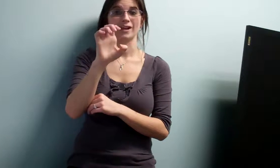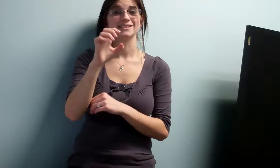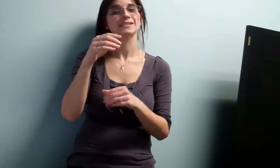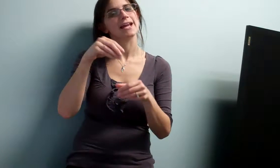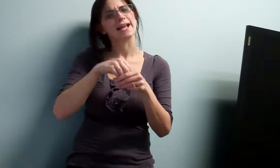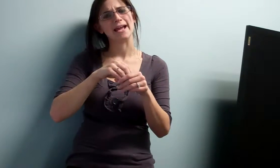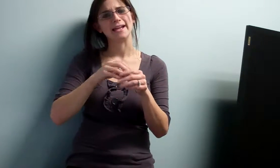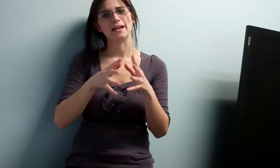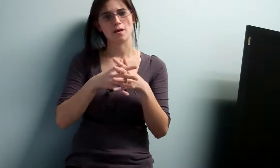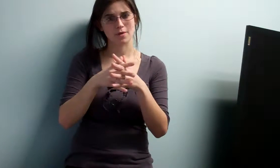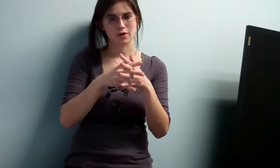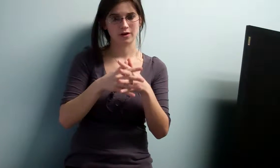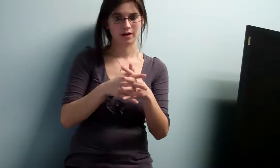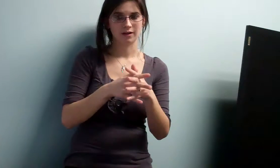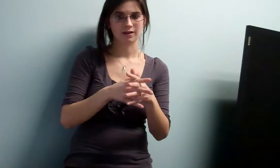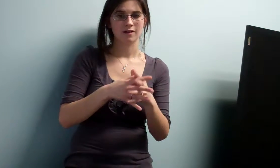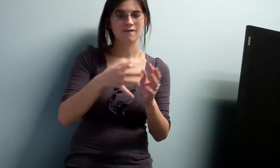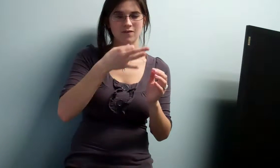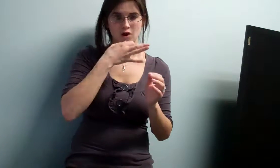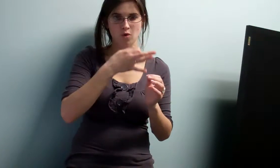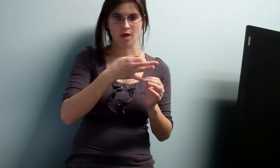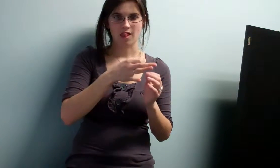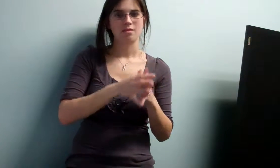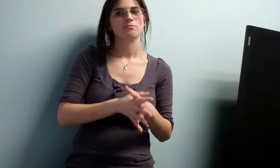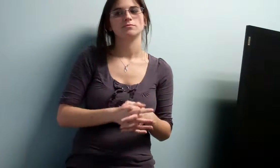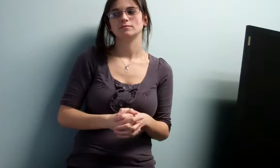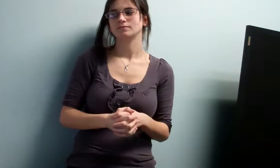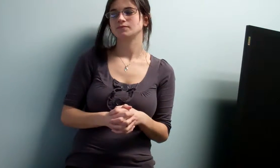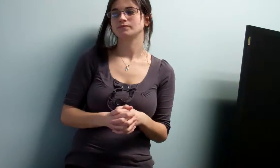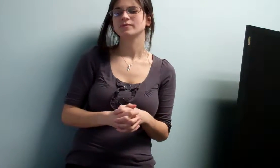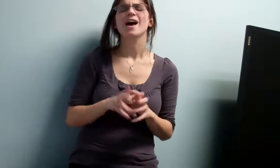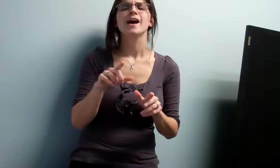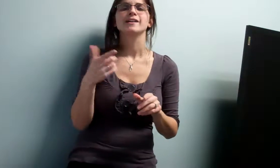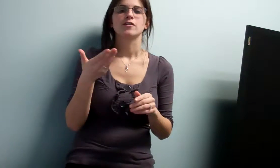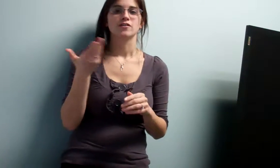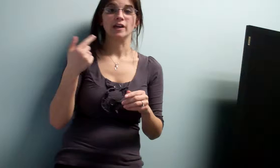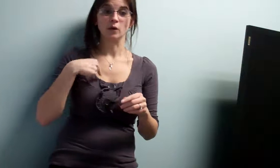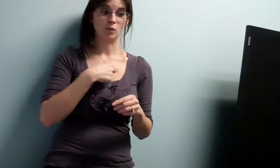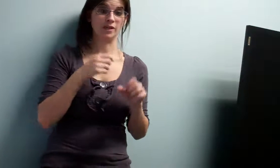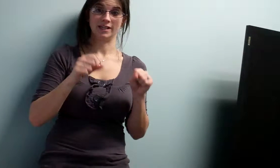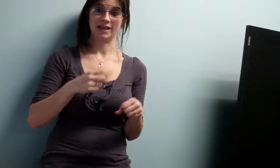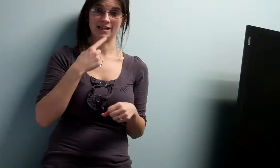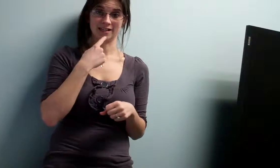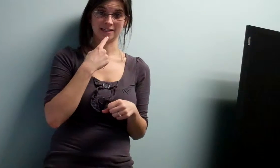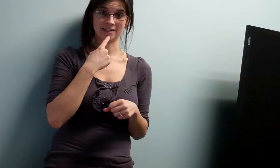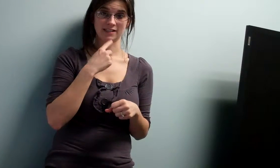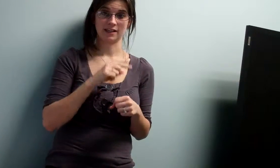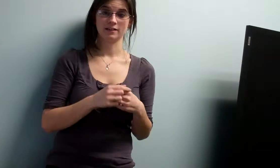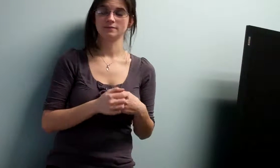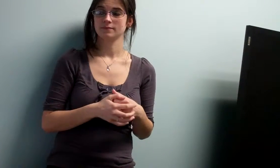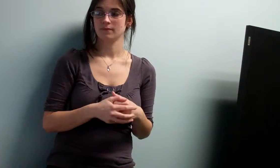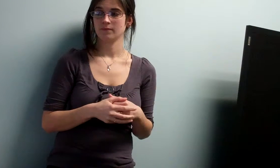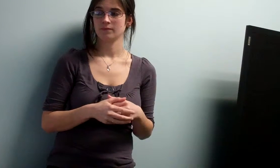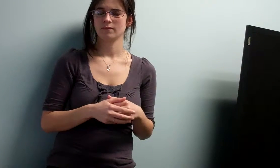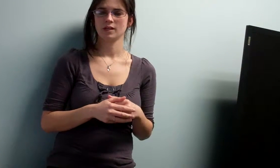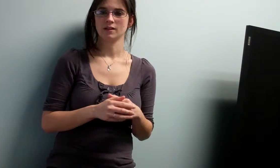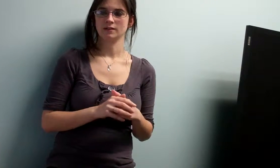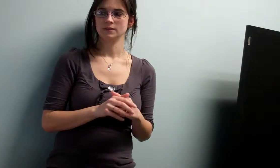One of the things I think we could also say is that all subsequent scholarship about